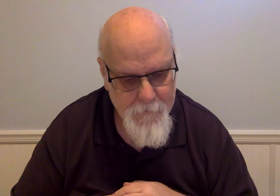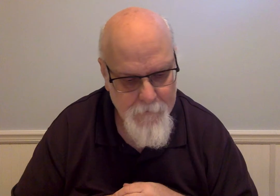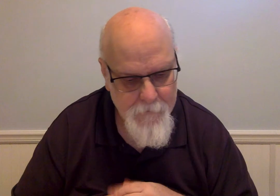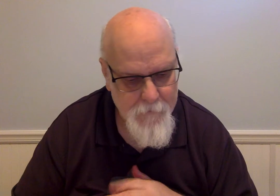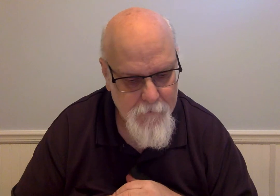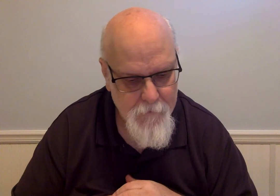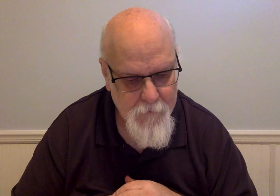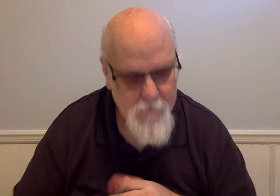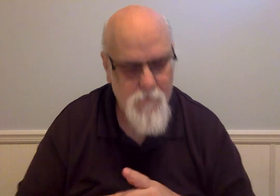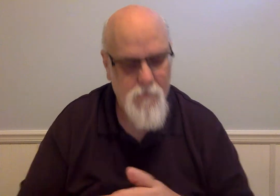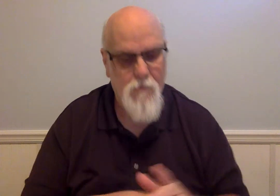lab.